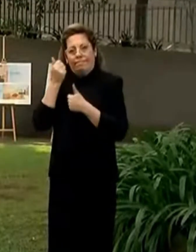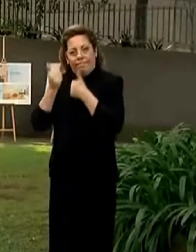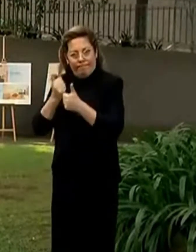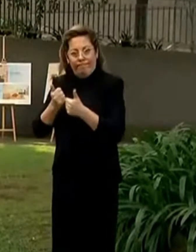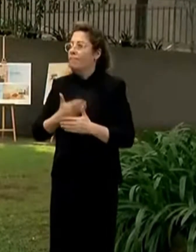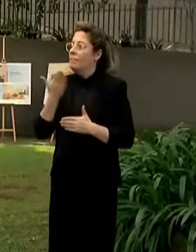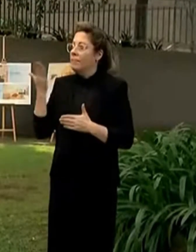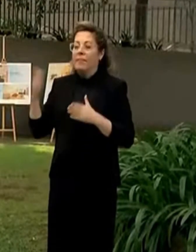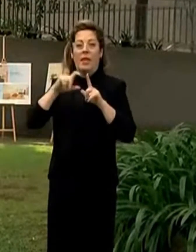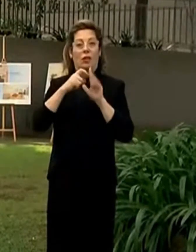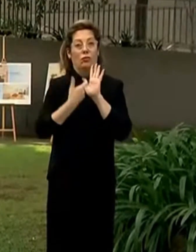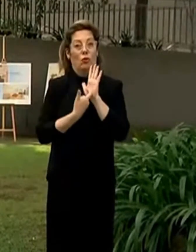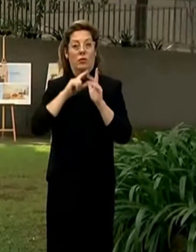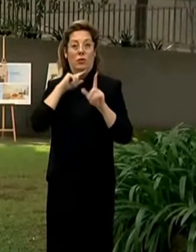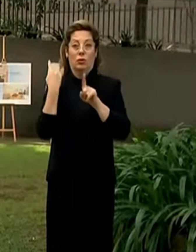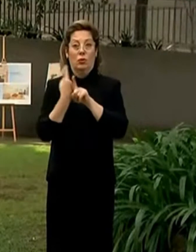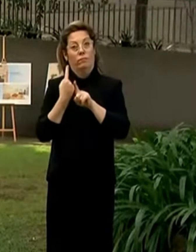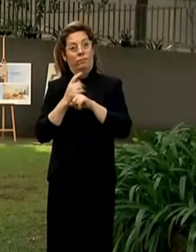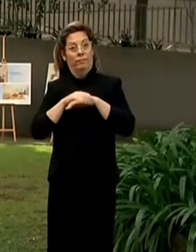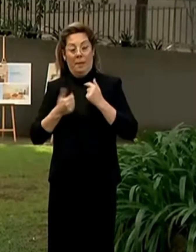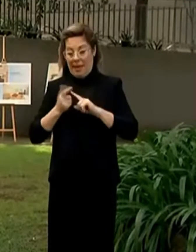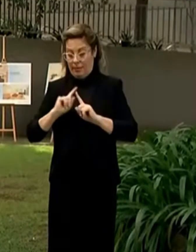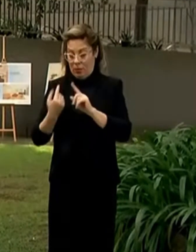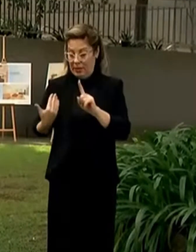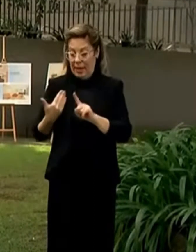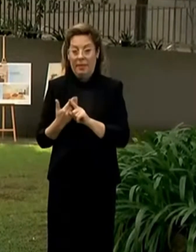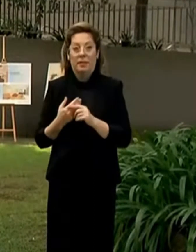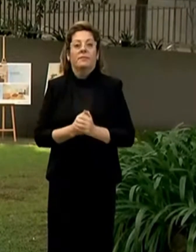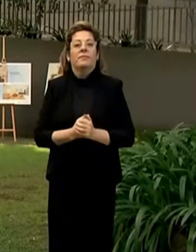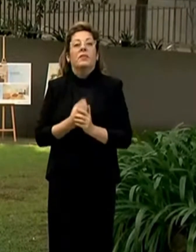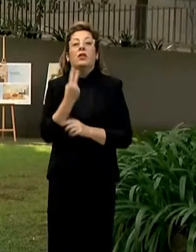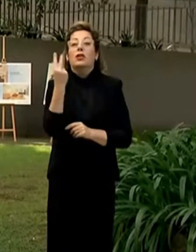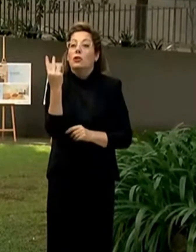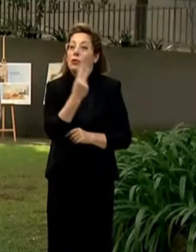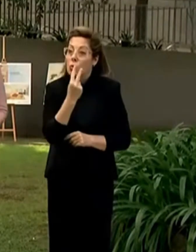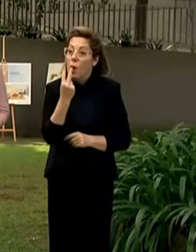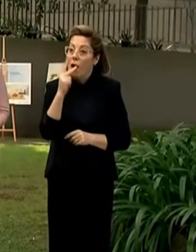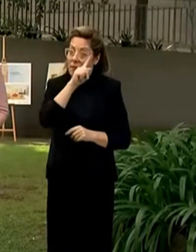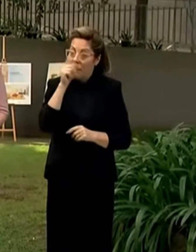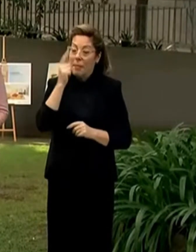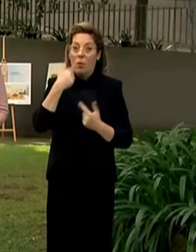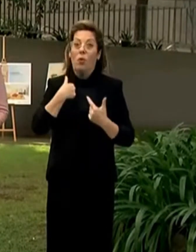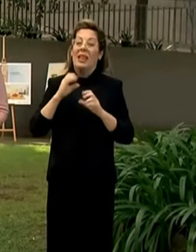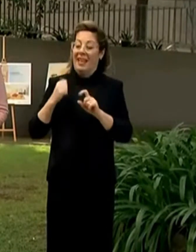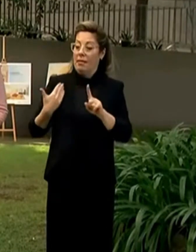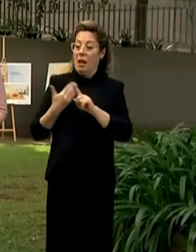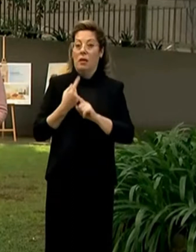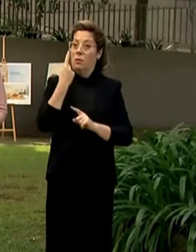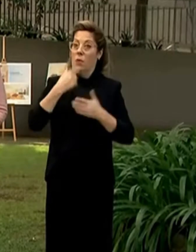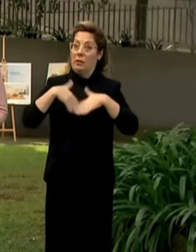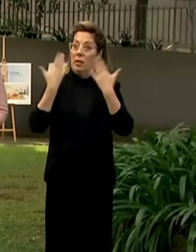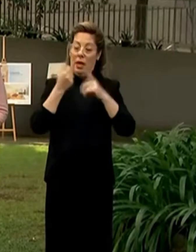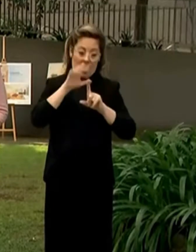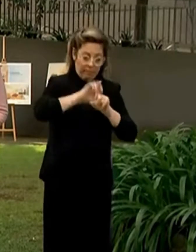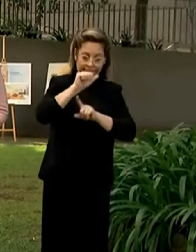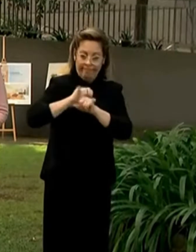Thank you, Premier. So there were 12 new cases of COVID were diagnosed in the 24 hours to 8 p.m. last night, bringing the total number